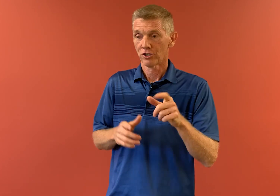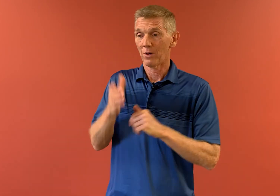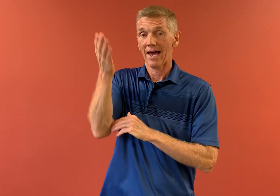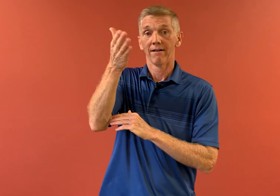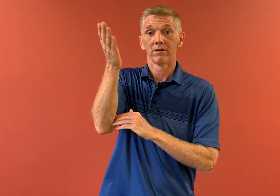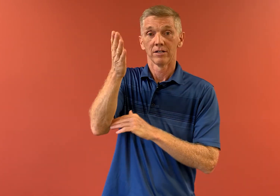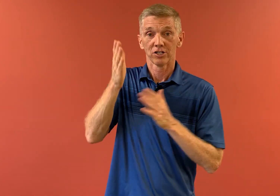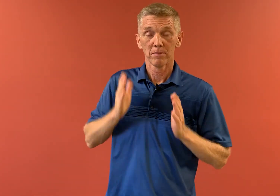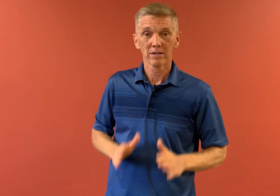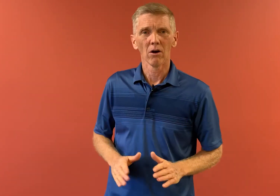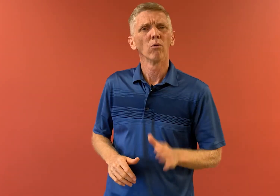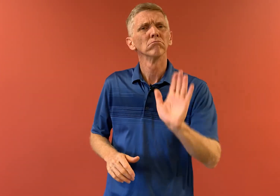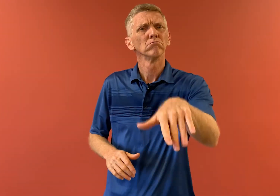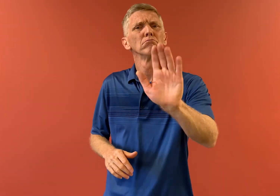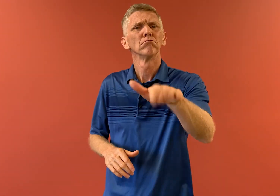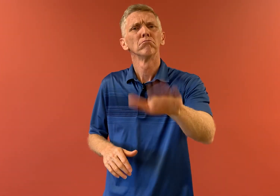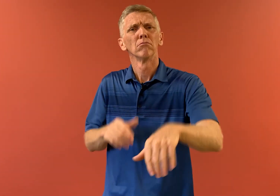we have speaker. Oh.